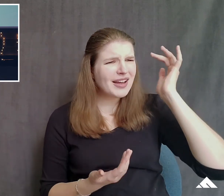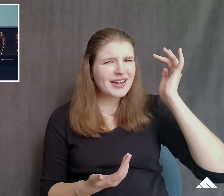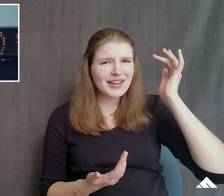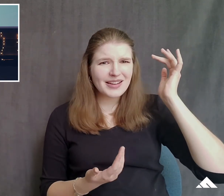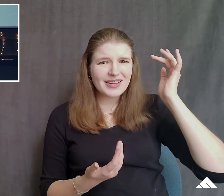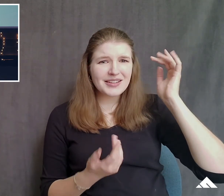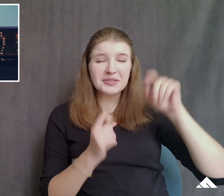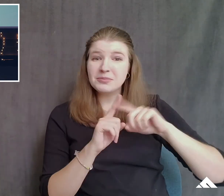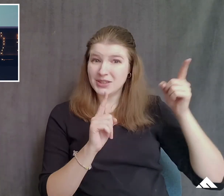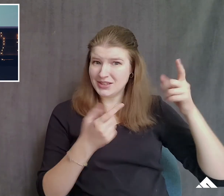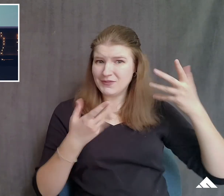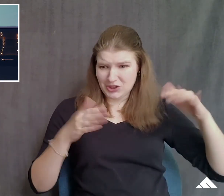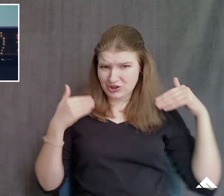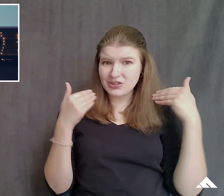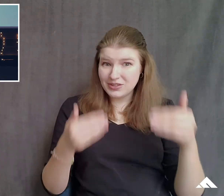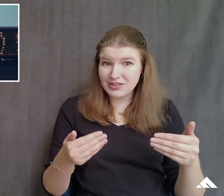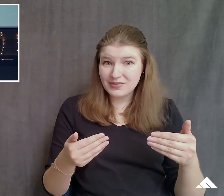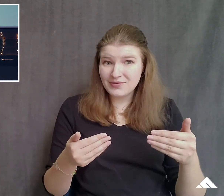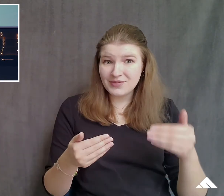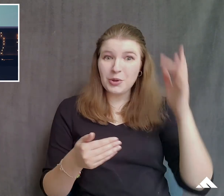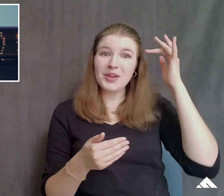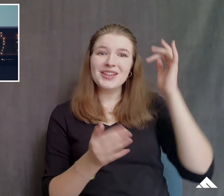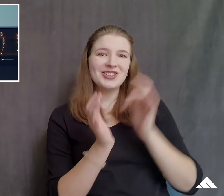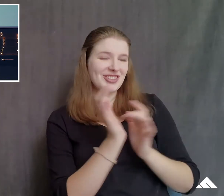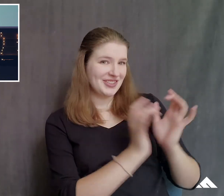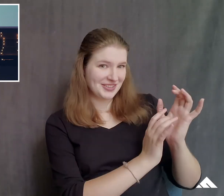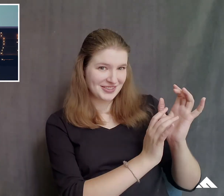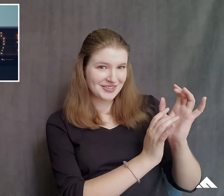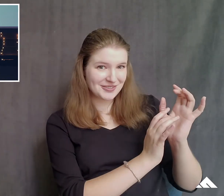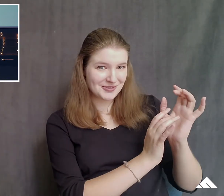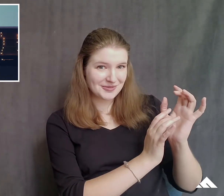But he did it because of Jesus.